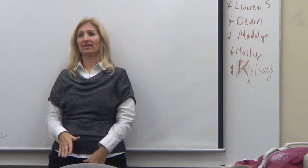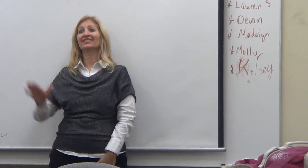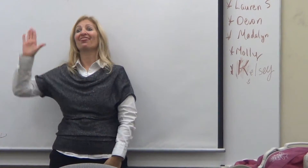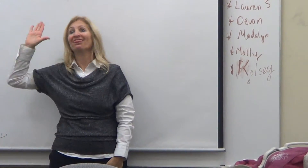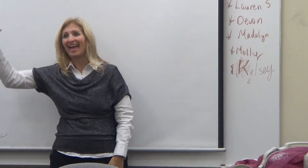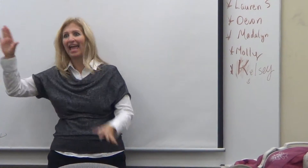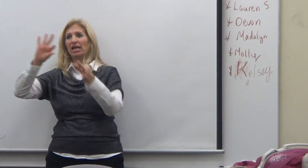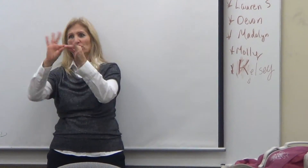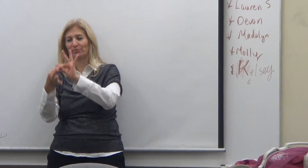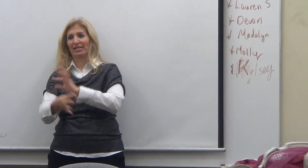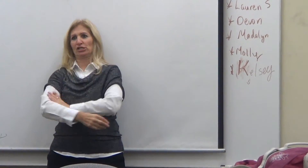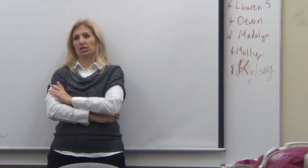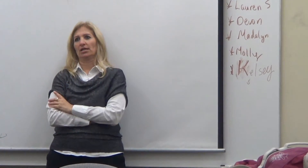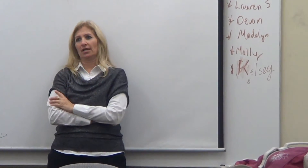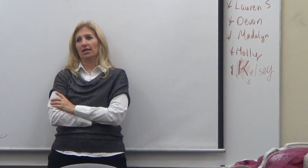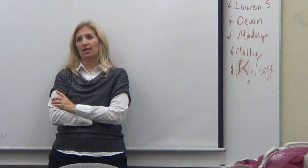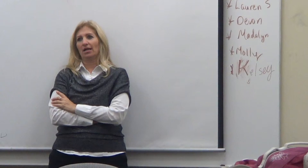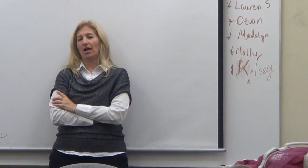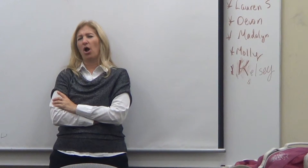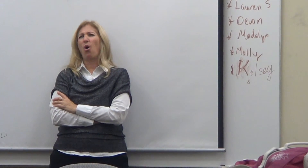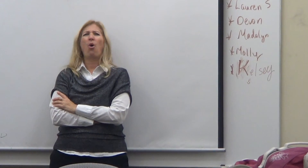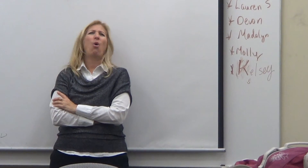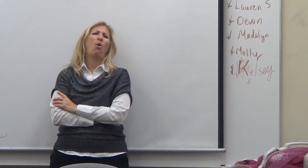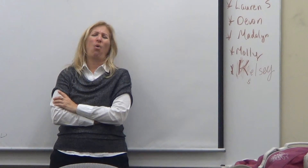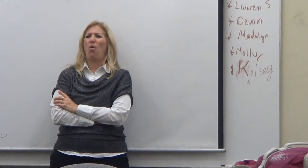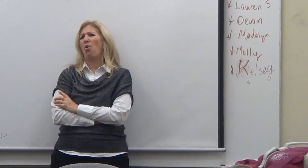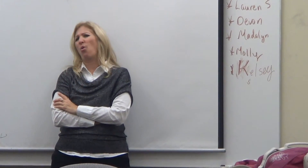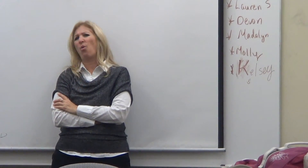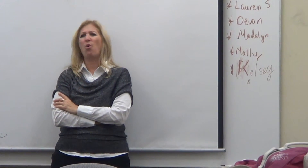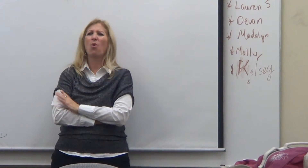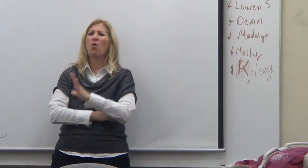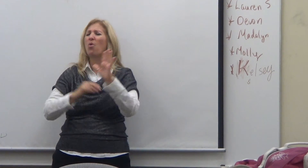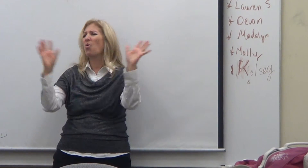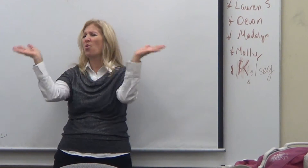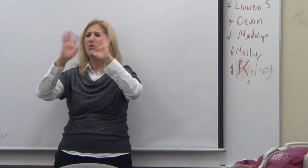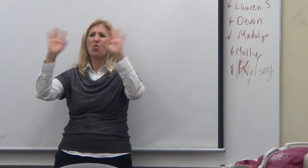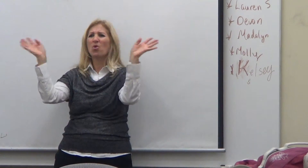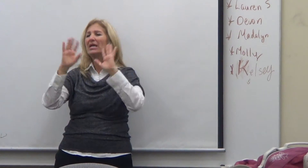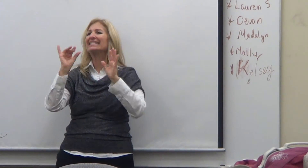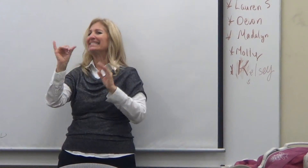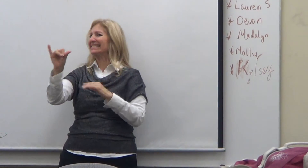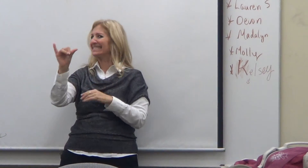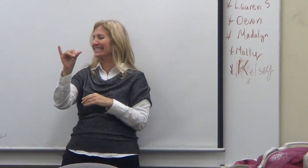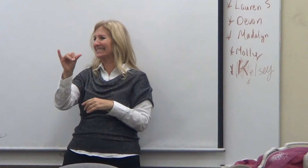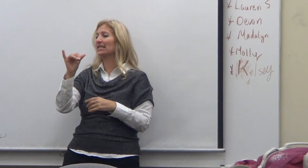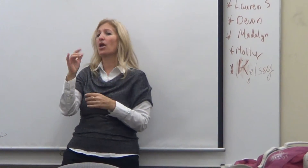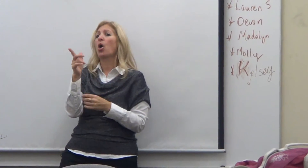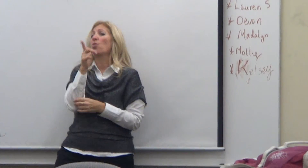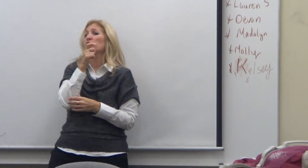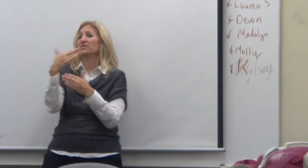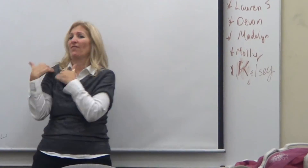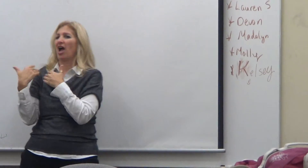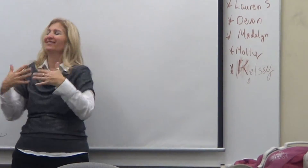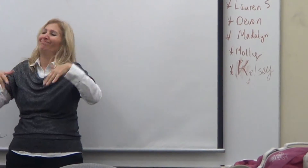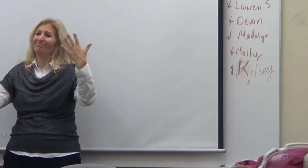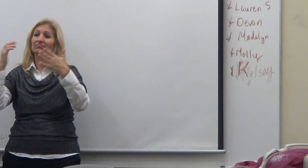Hearing people might interpret that as deaf people cannot live with hearing people, which is what we did not want, so that's why this was